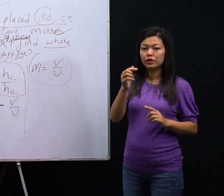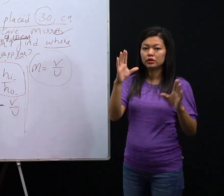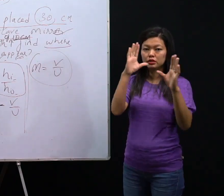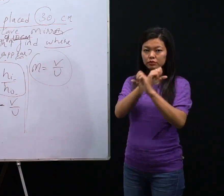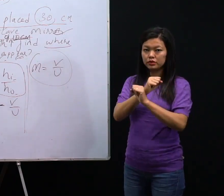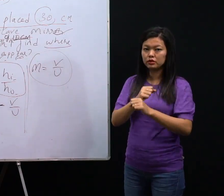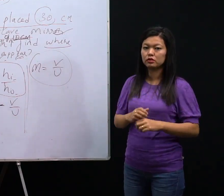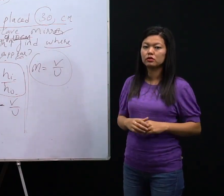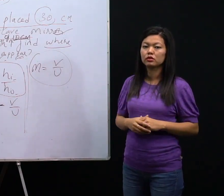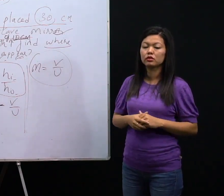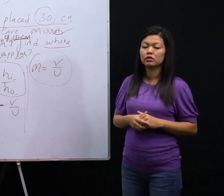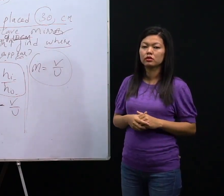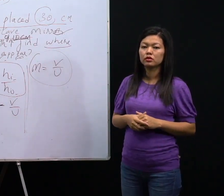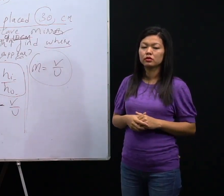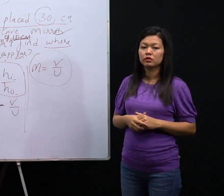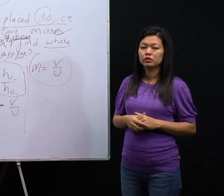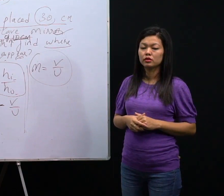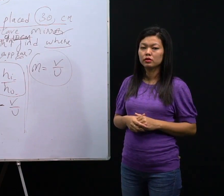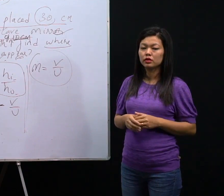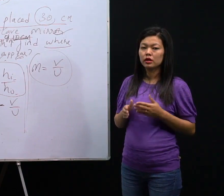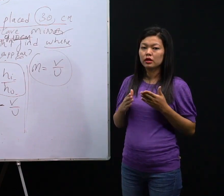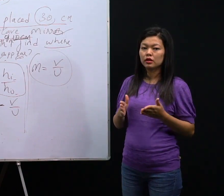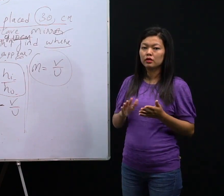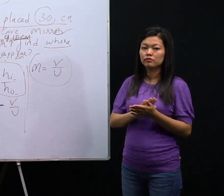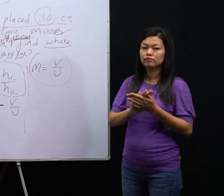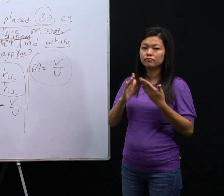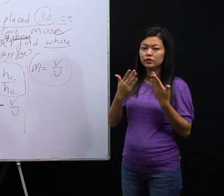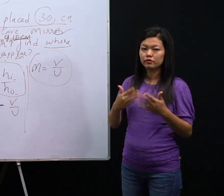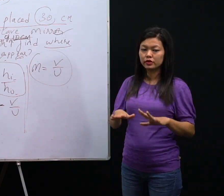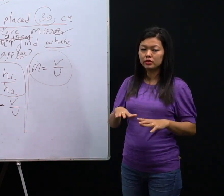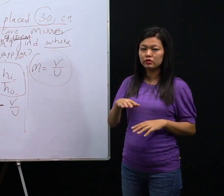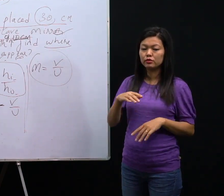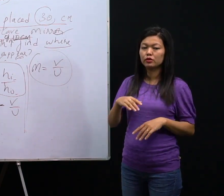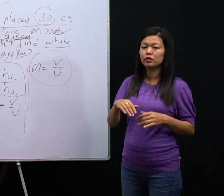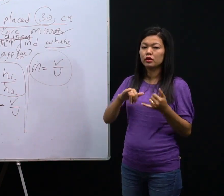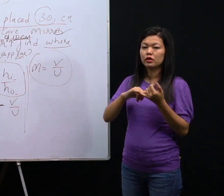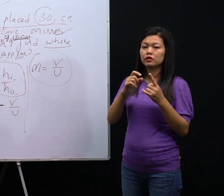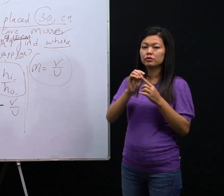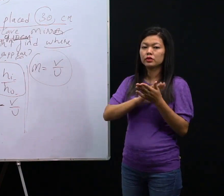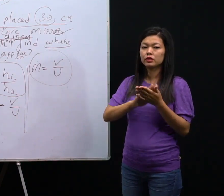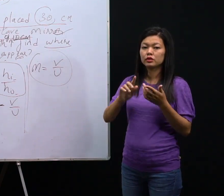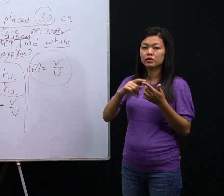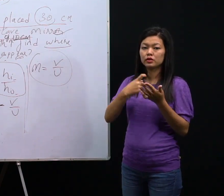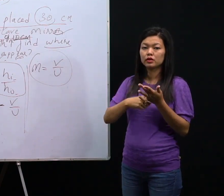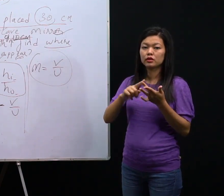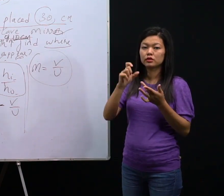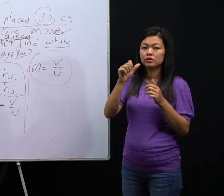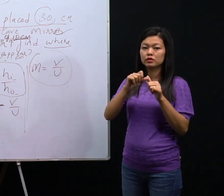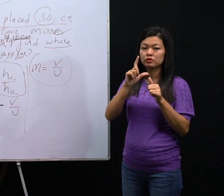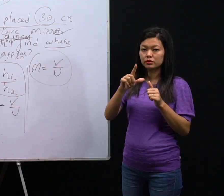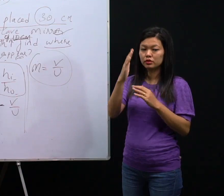Clear? So students, we have completed like the spherical mirror part. Now we'll discuss about the